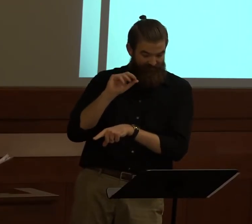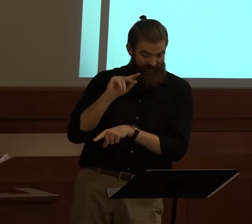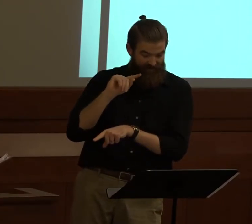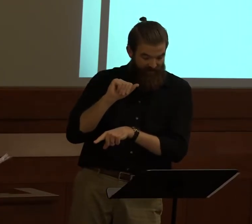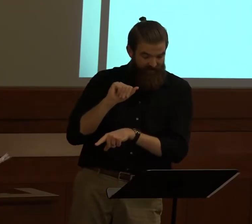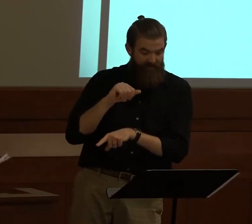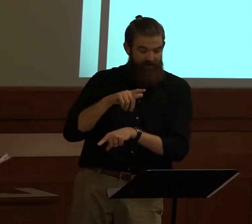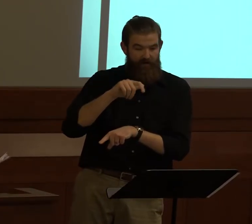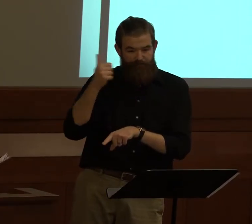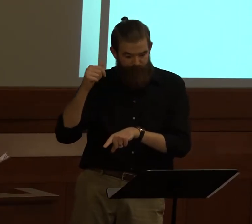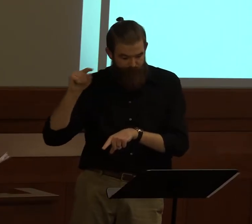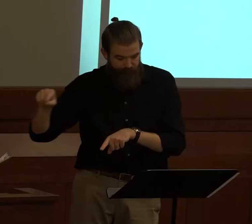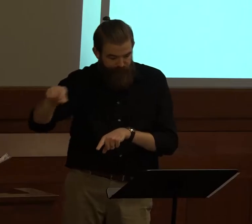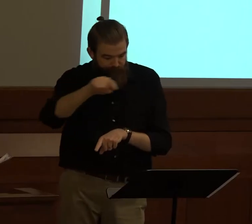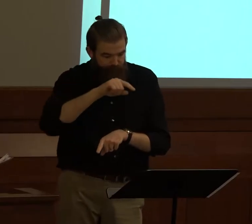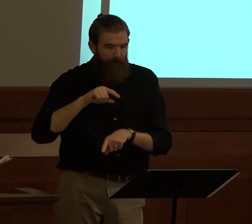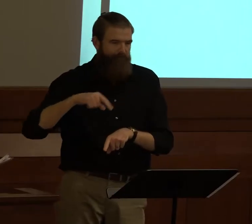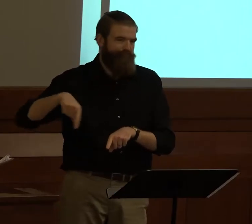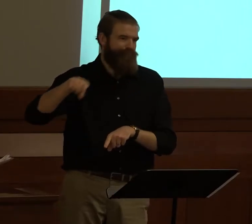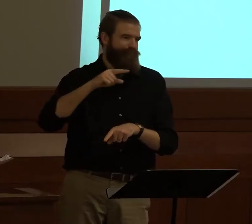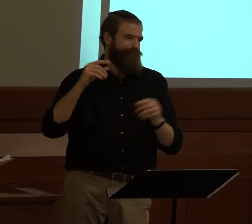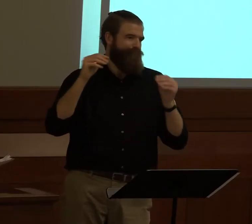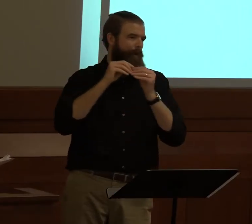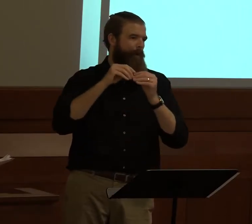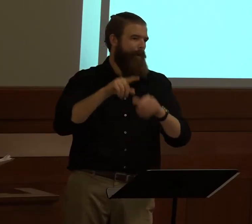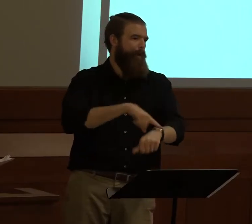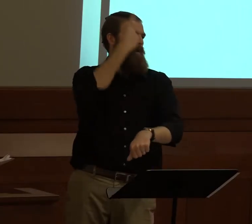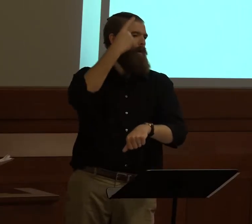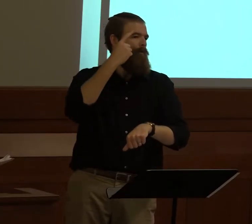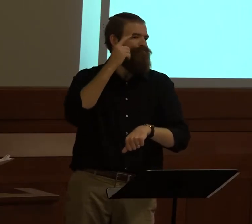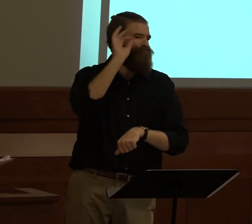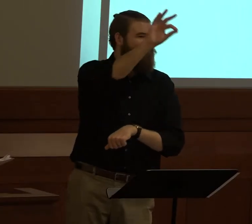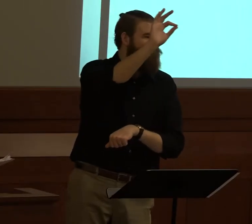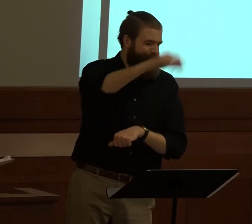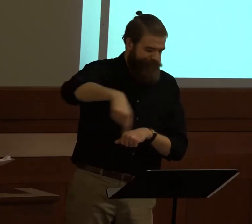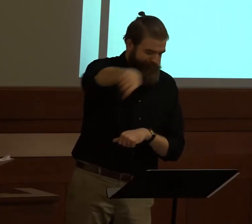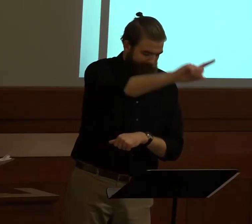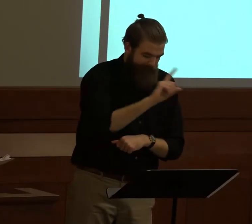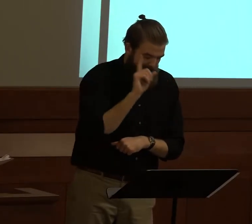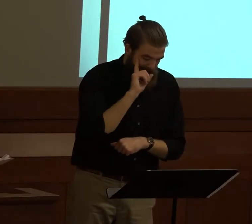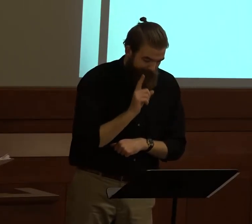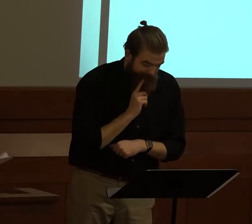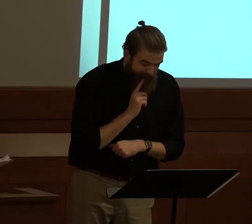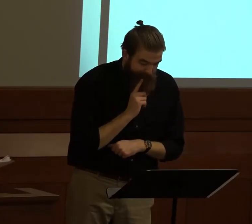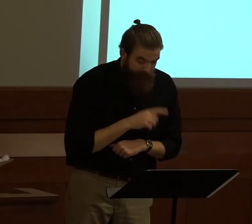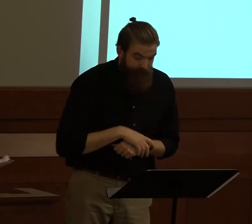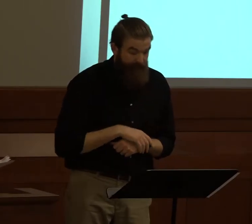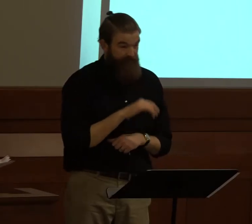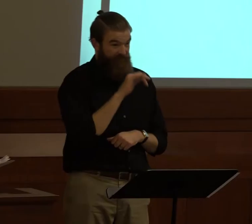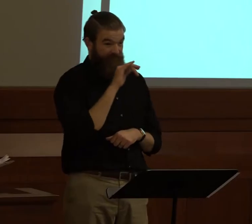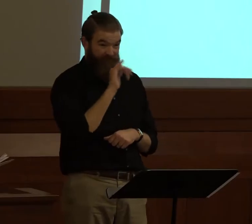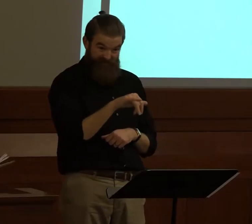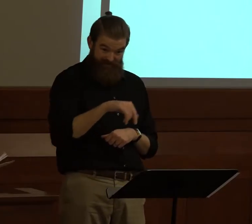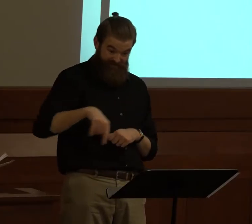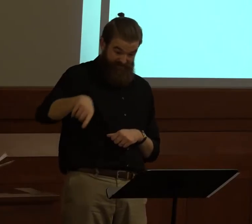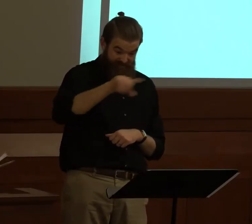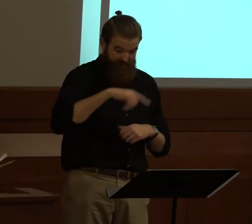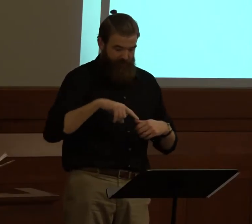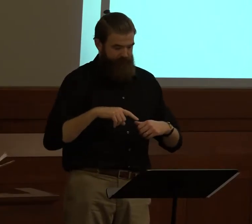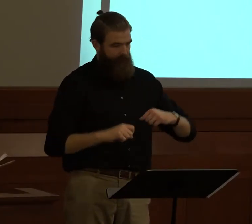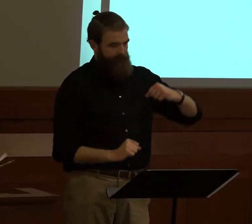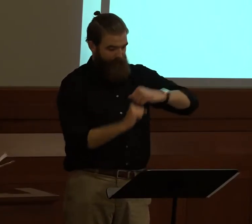world can be very proud of. It contributes to a culturally deaf validity and identity